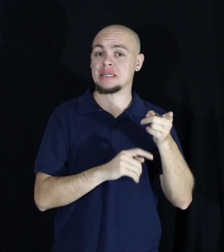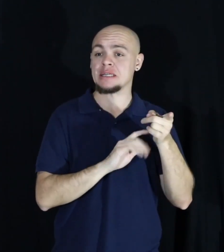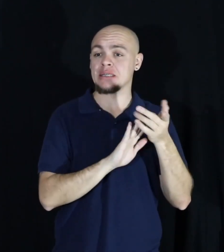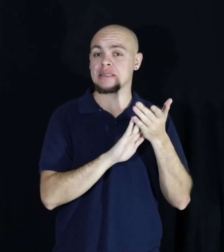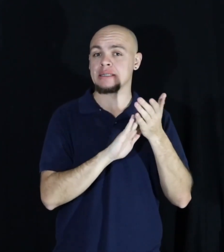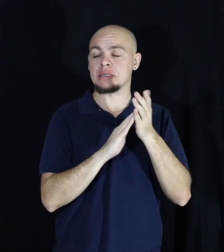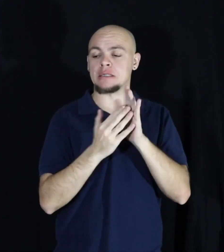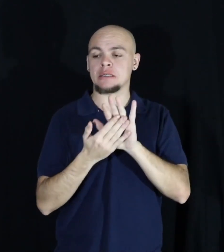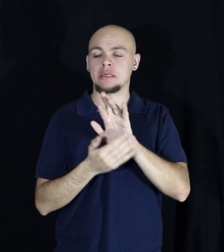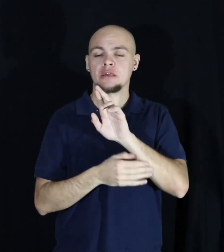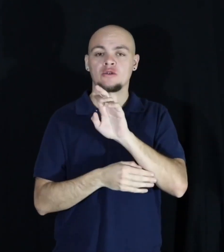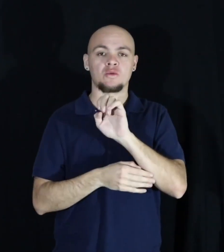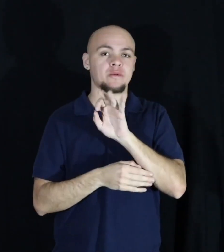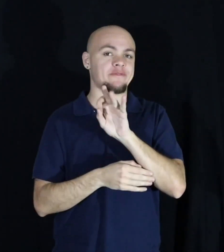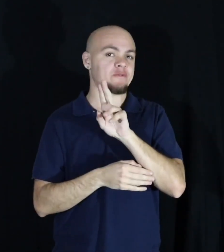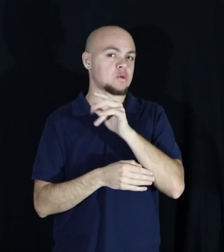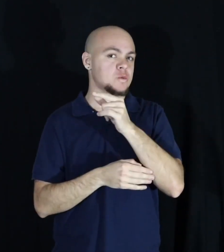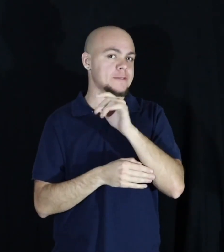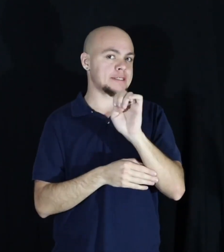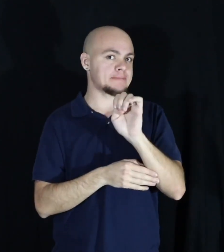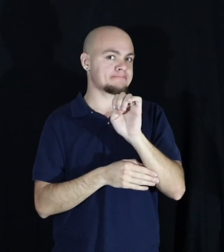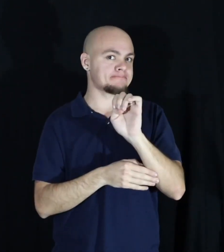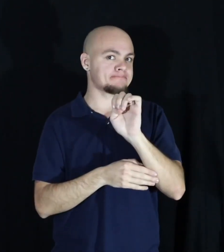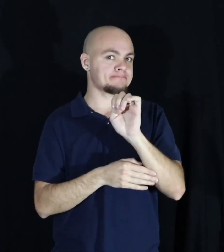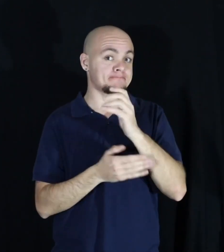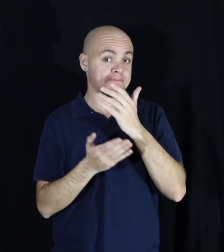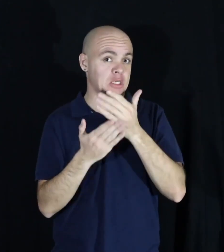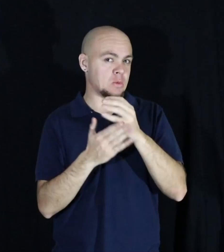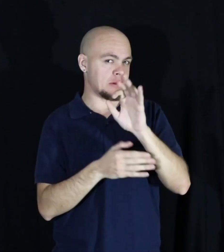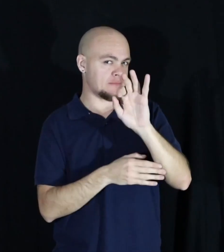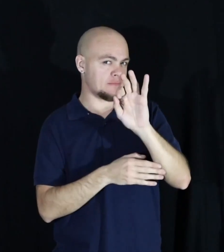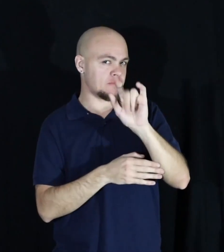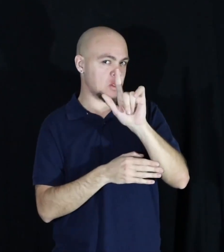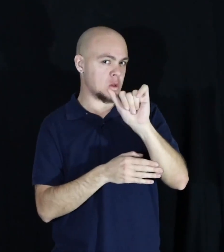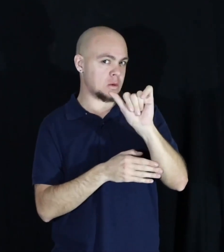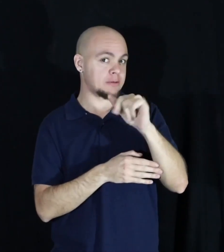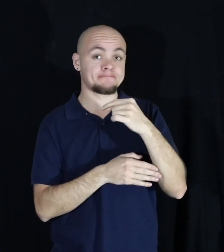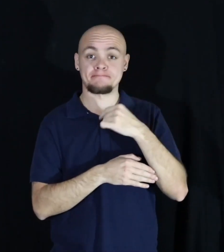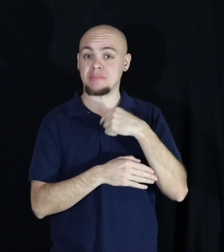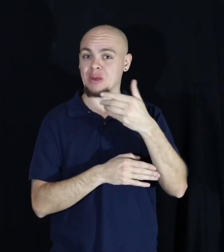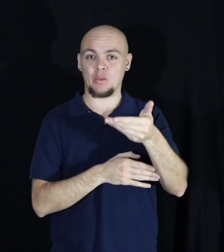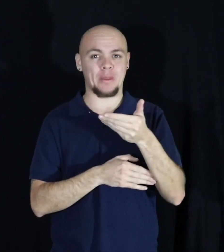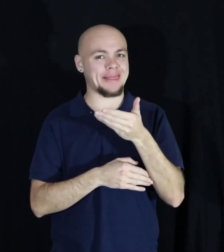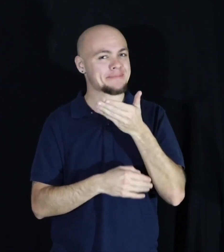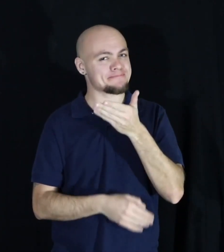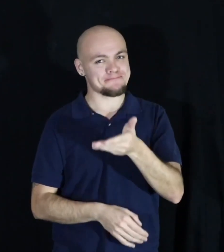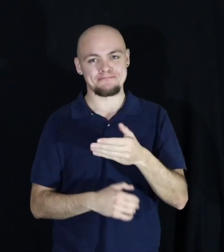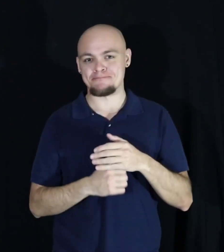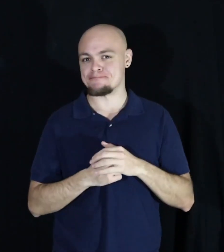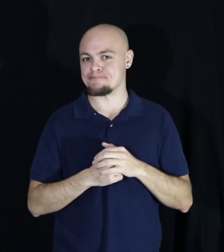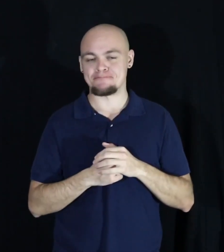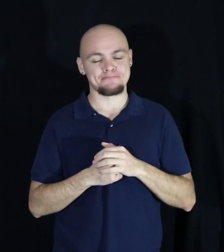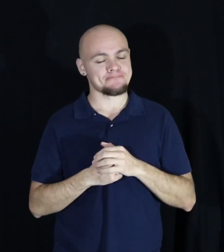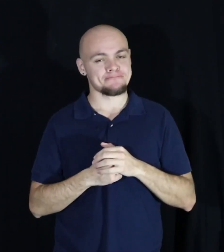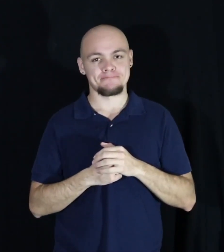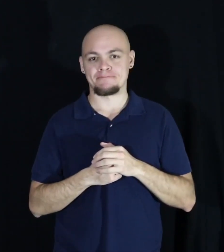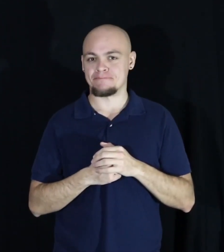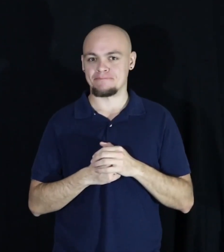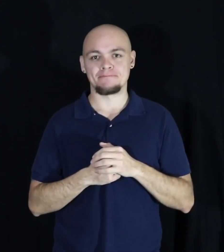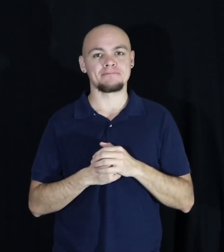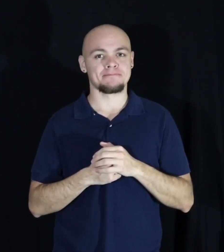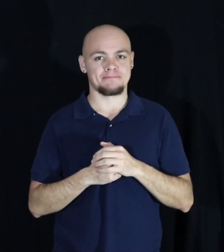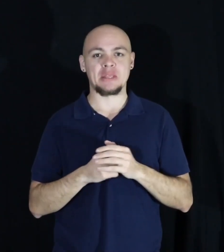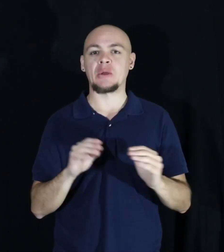refugees. When I arrived to Florida, I was not welcomed. In fact, I faced even